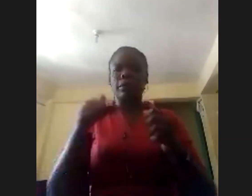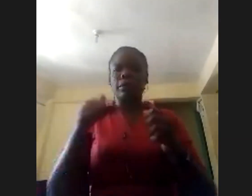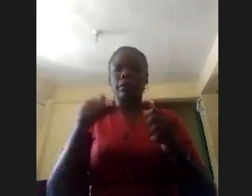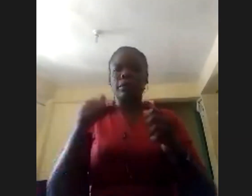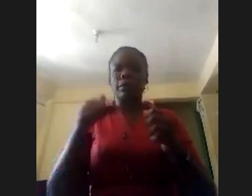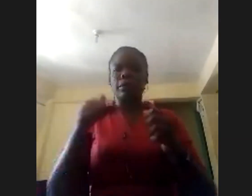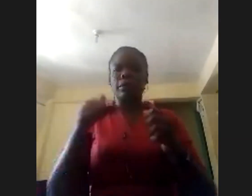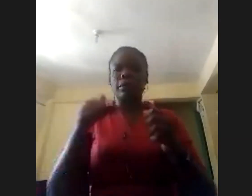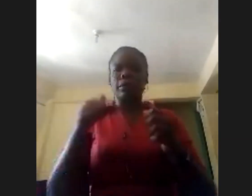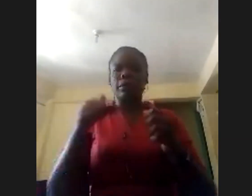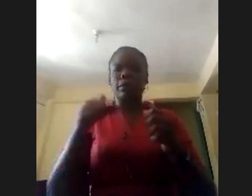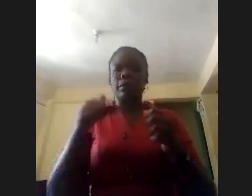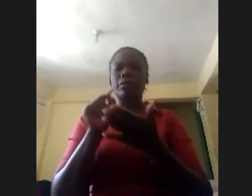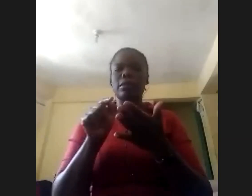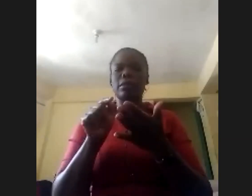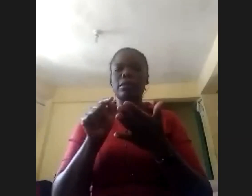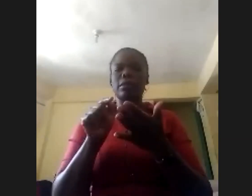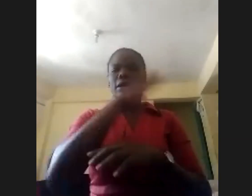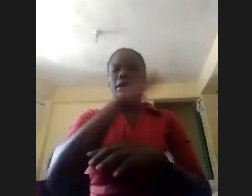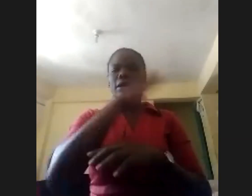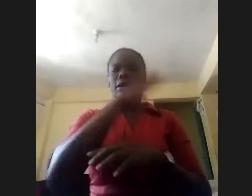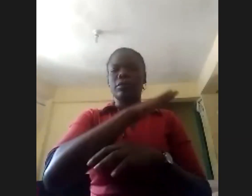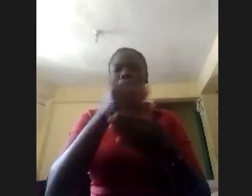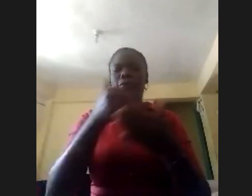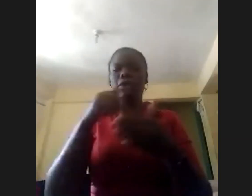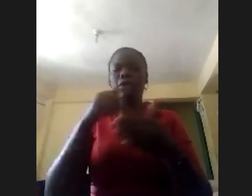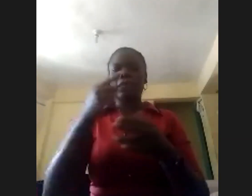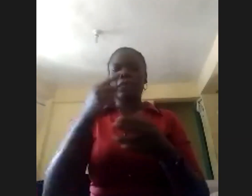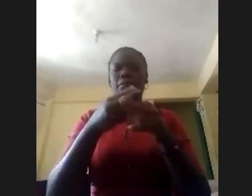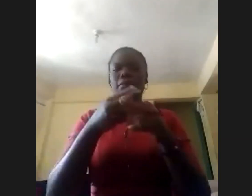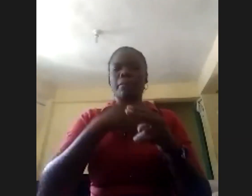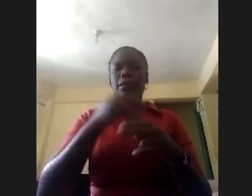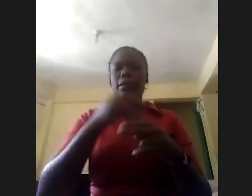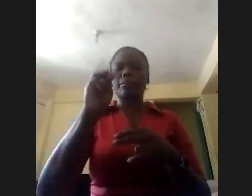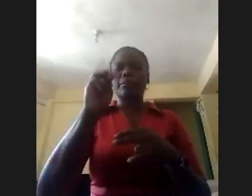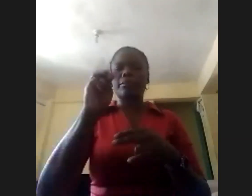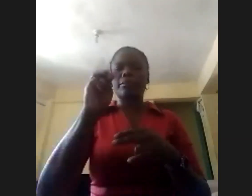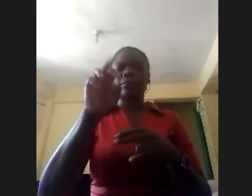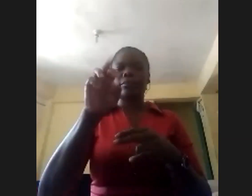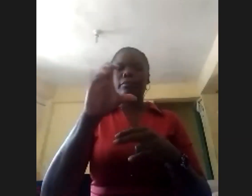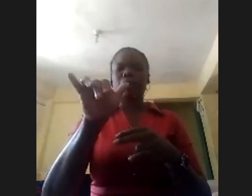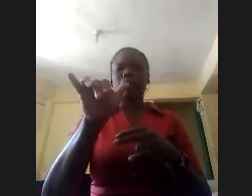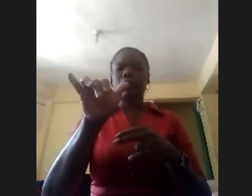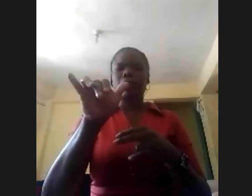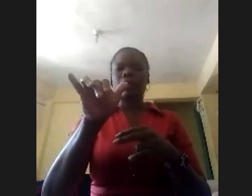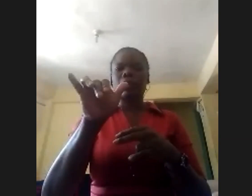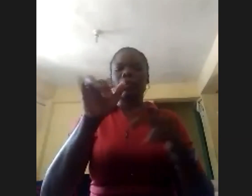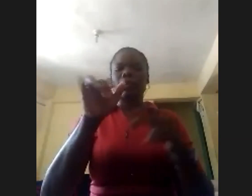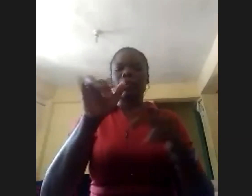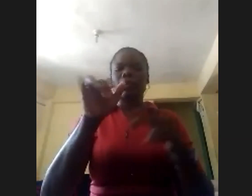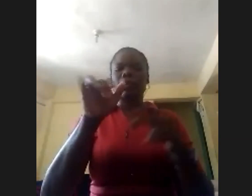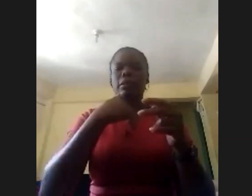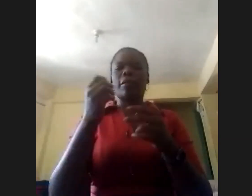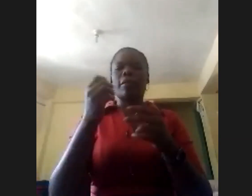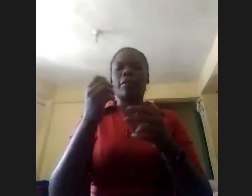afternoon. As you've said, my name is Mercy Okova. I am a medical officer intern at Kijabe Hospital, that is